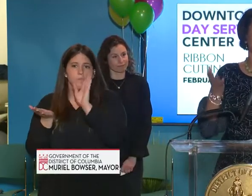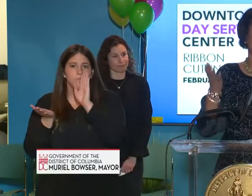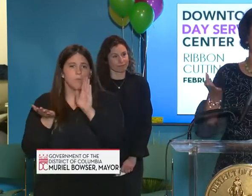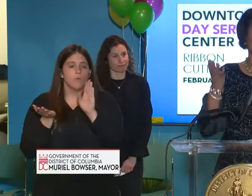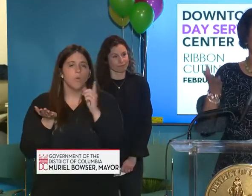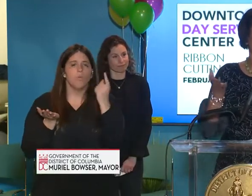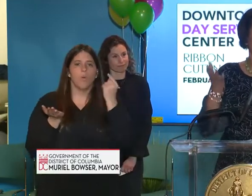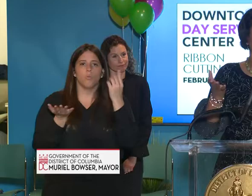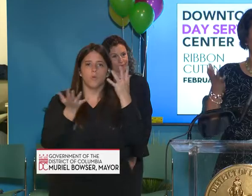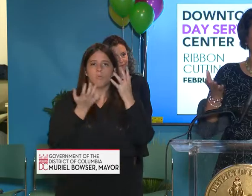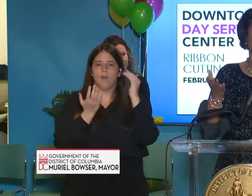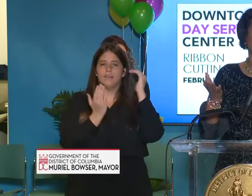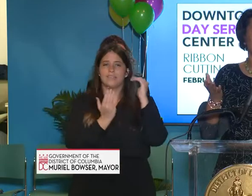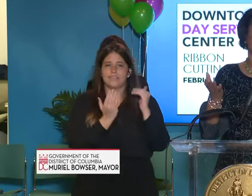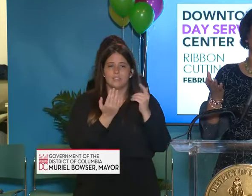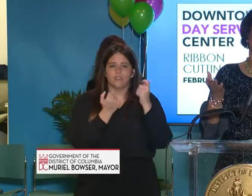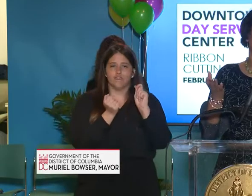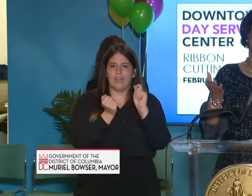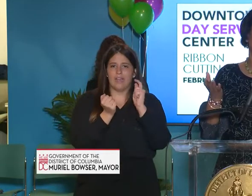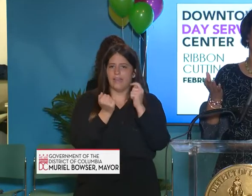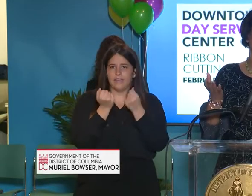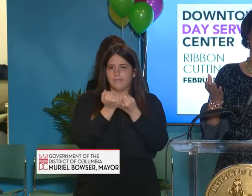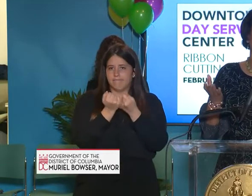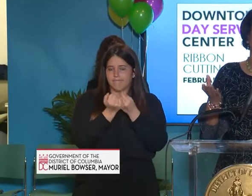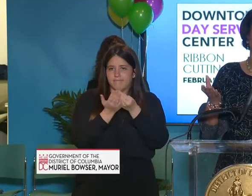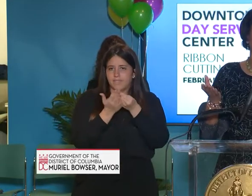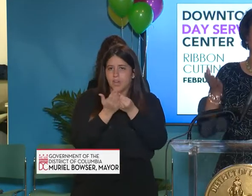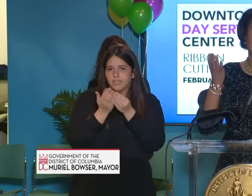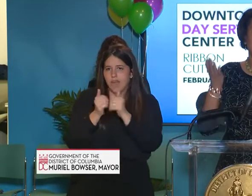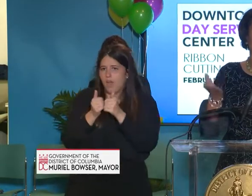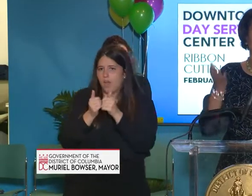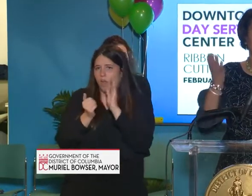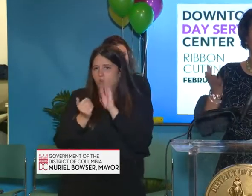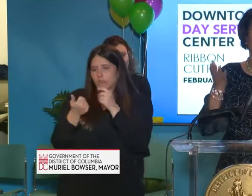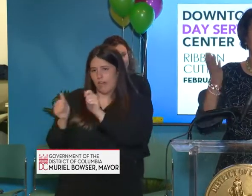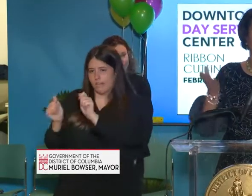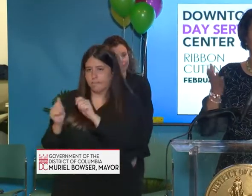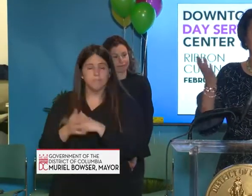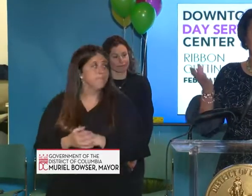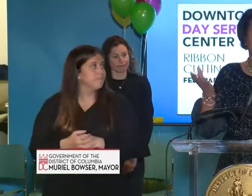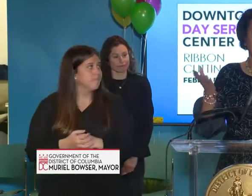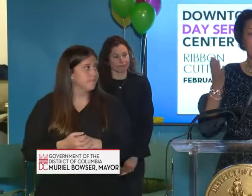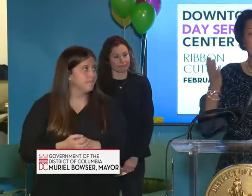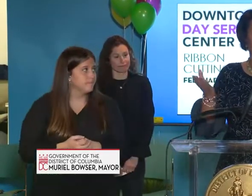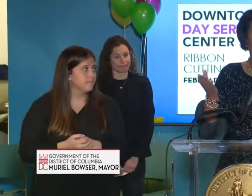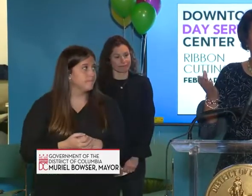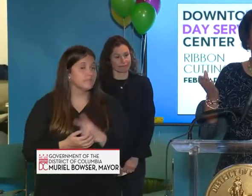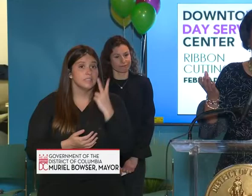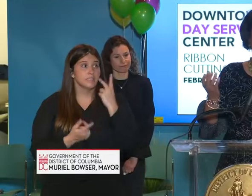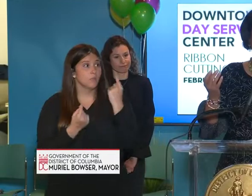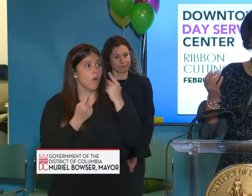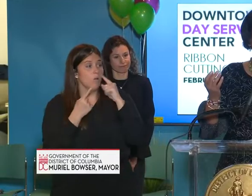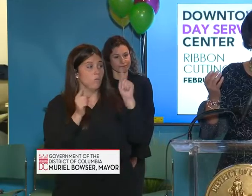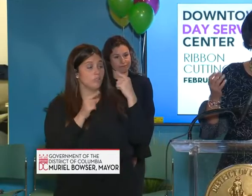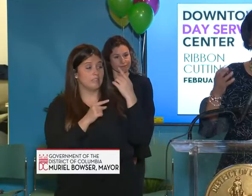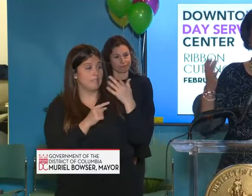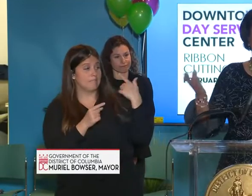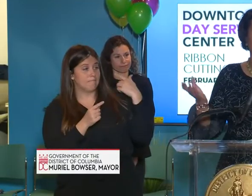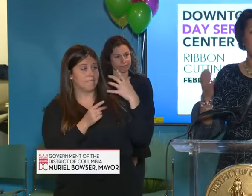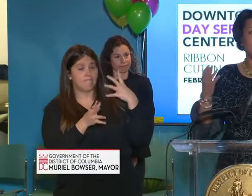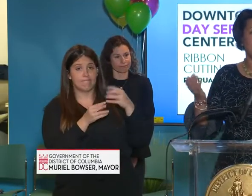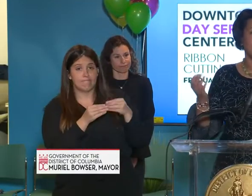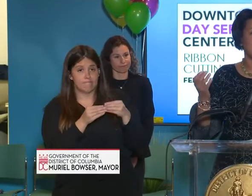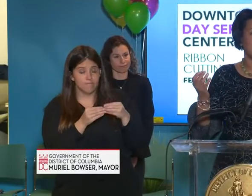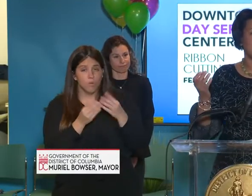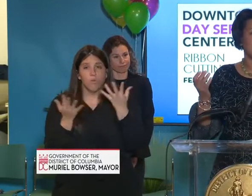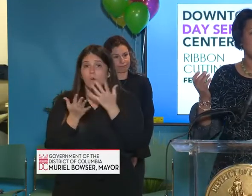that we want to do. We try to find ways to fund those as well. And we see what things have worked in the previous year